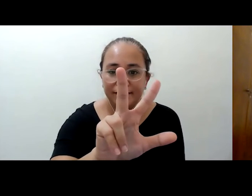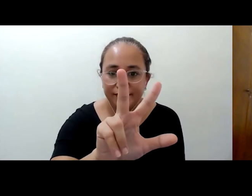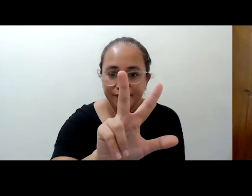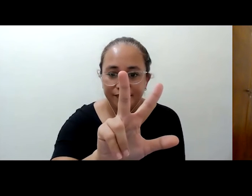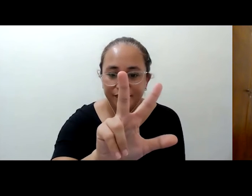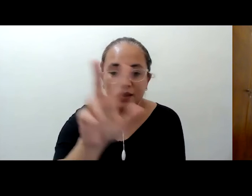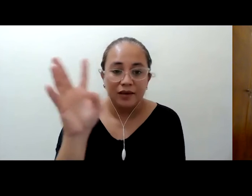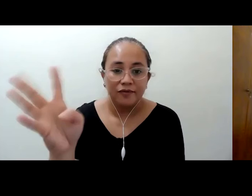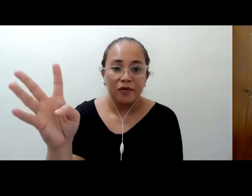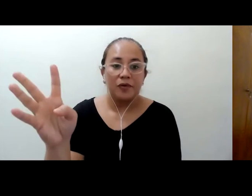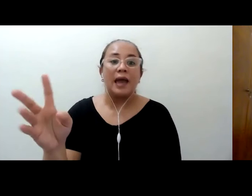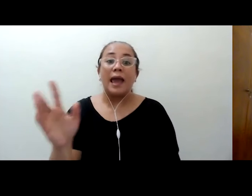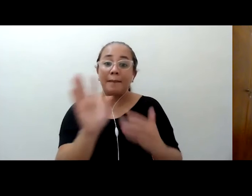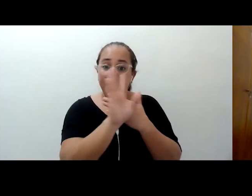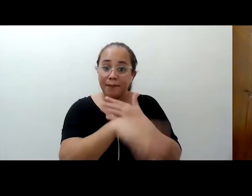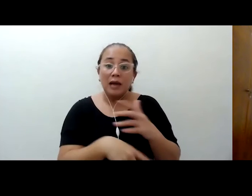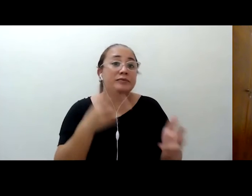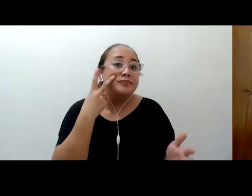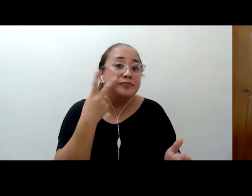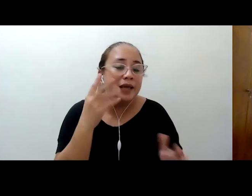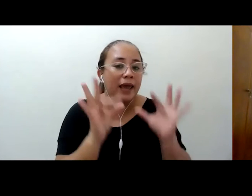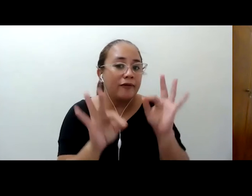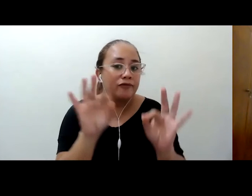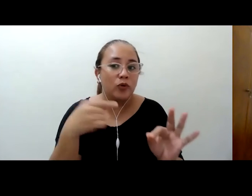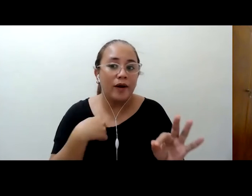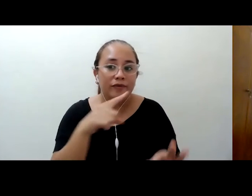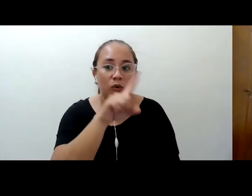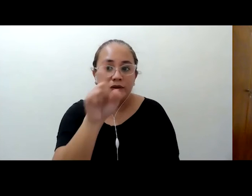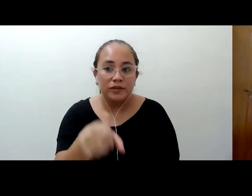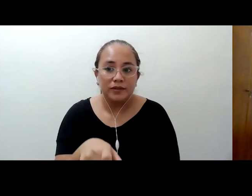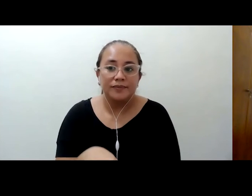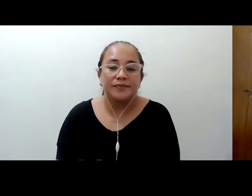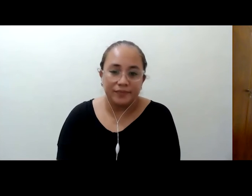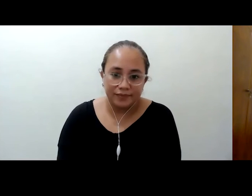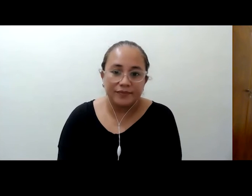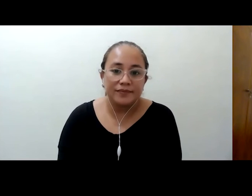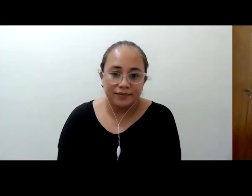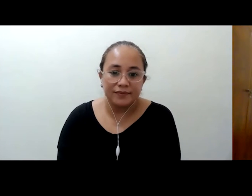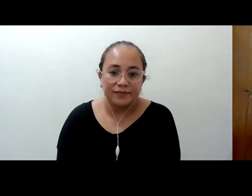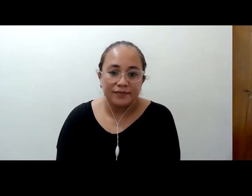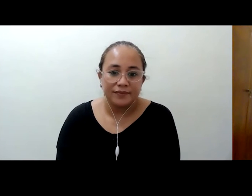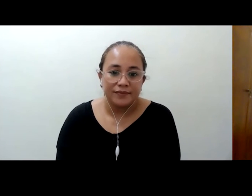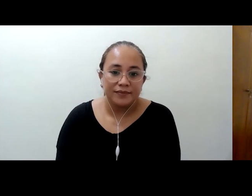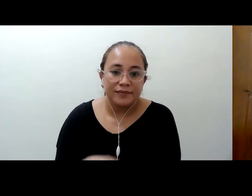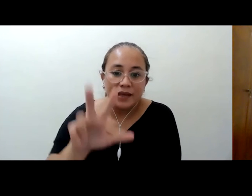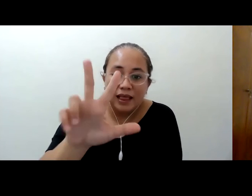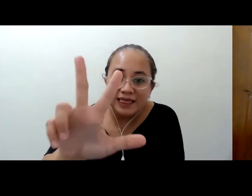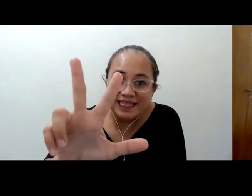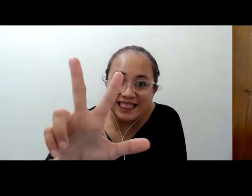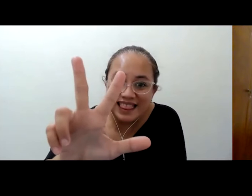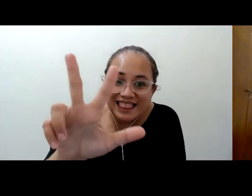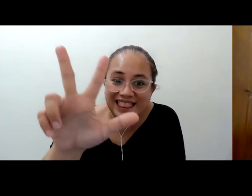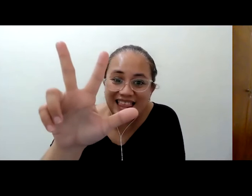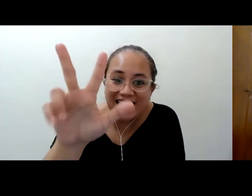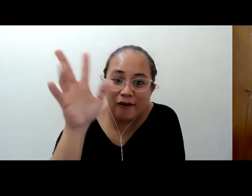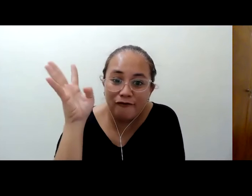And we'll come back, we'll see if you have any questions and take a look and see how far you've been able to